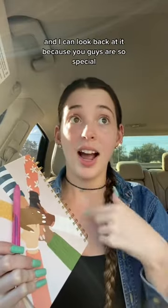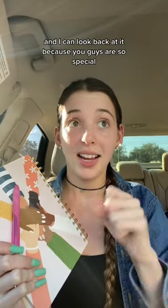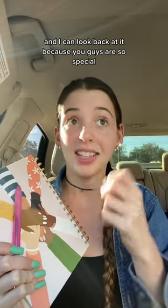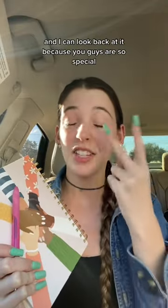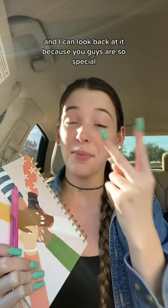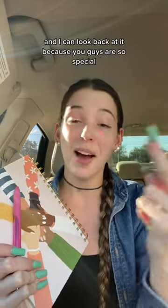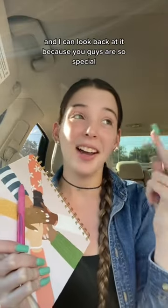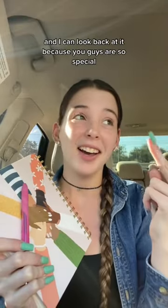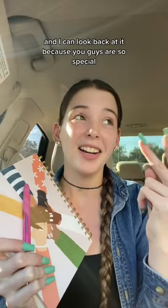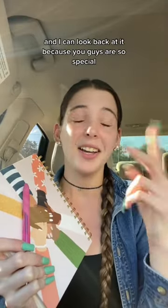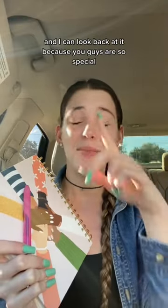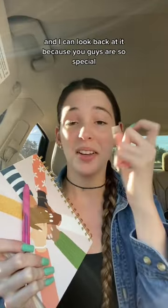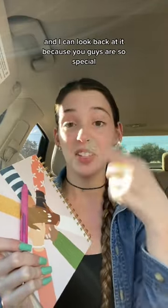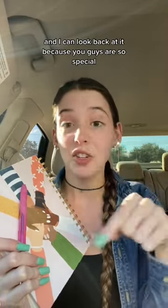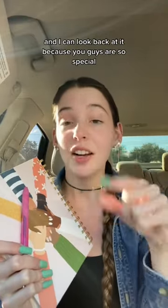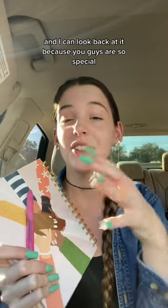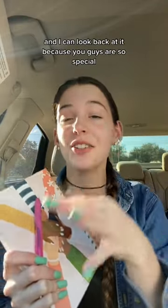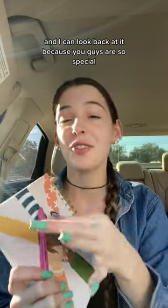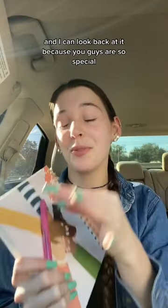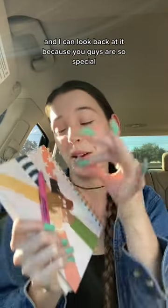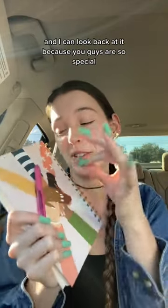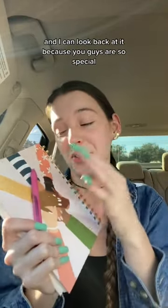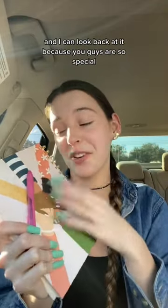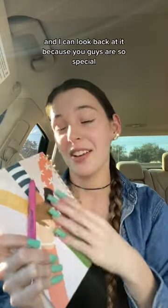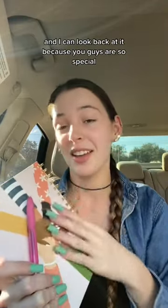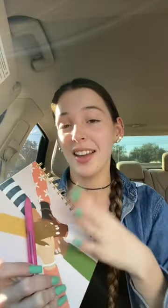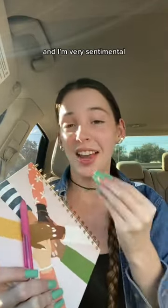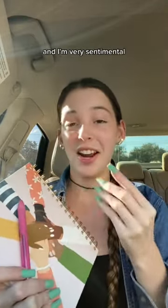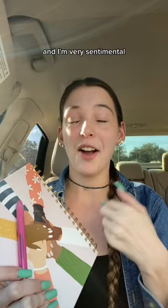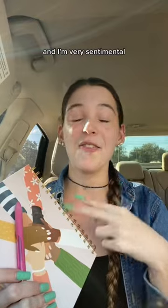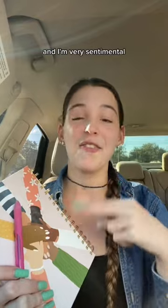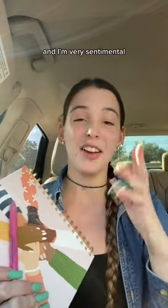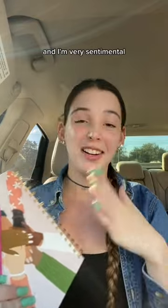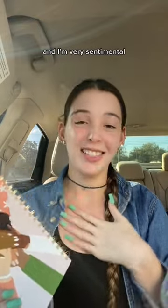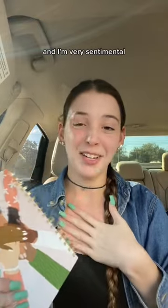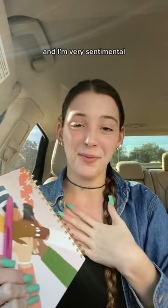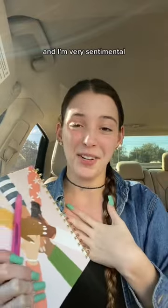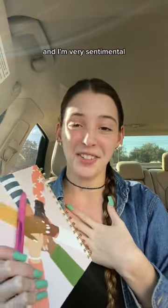I can look back at it because you guys are so special, and I'm very sentimental.